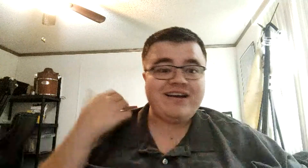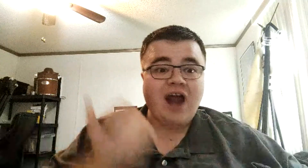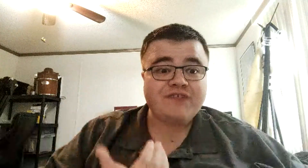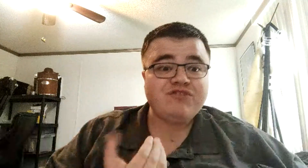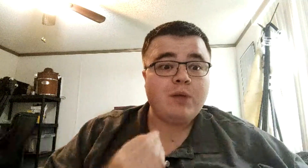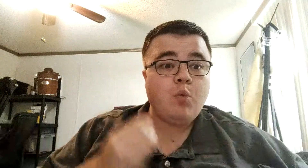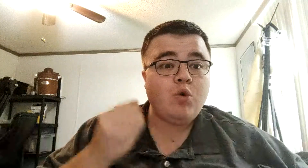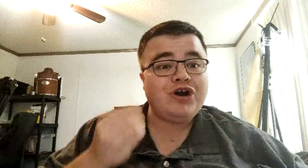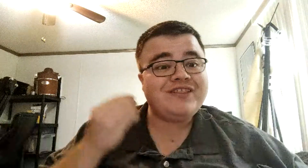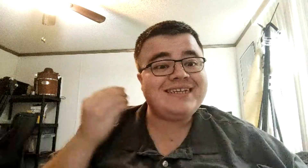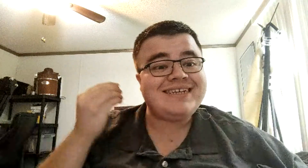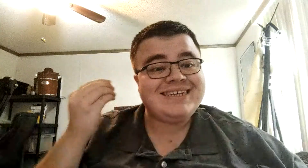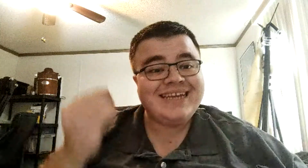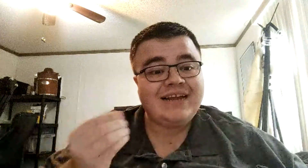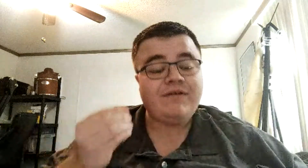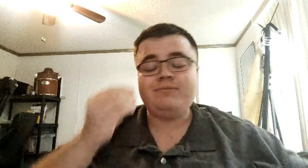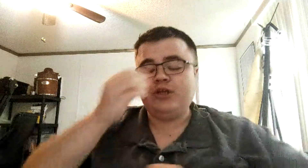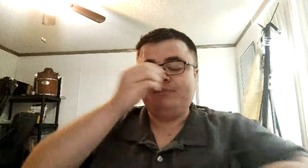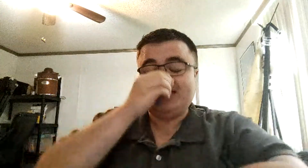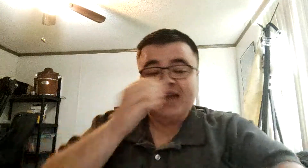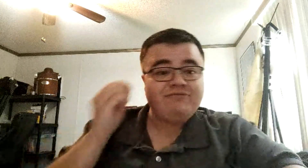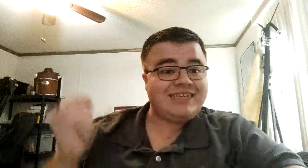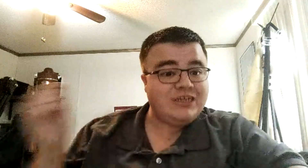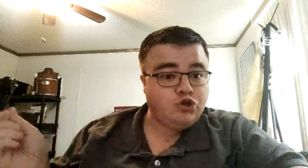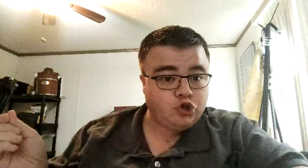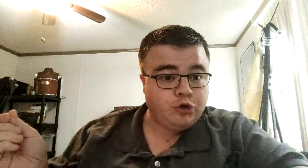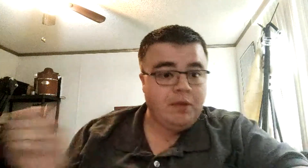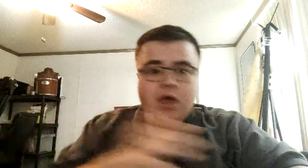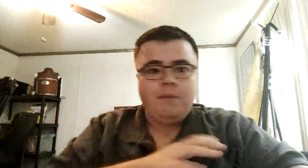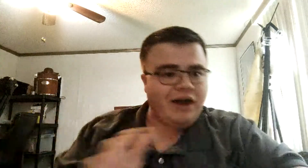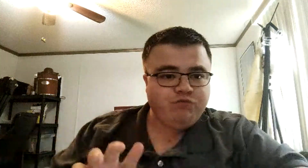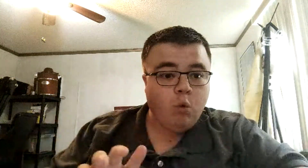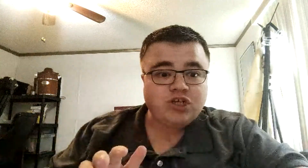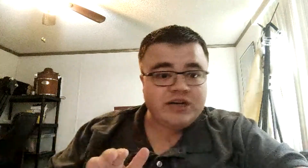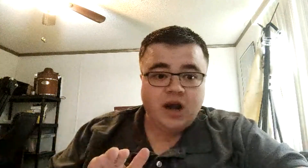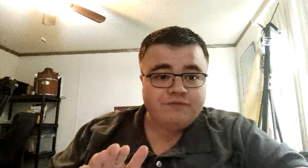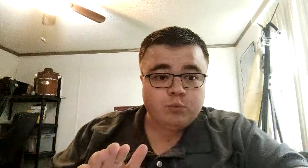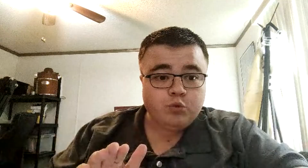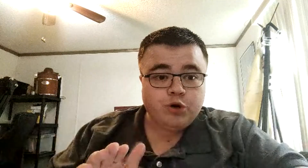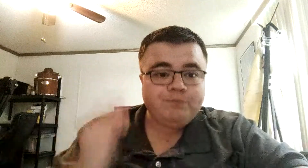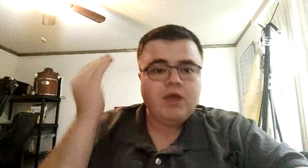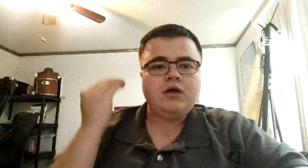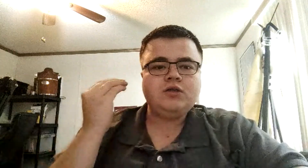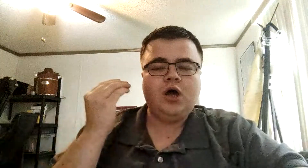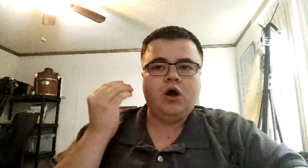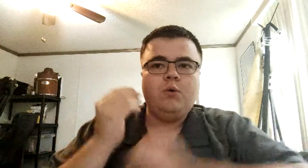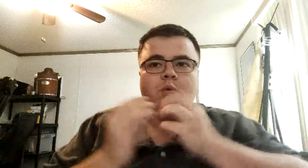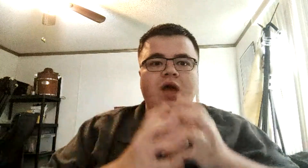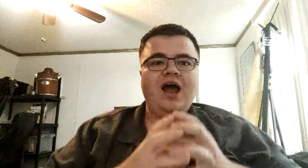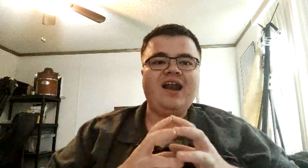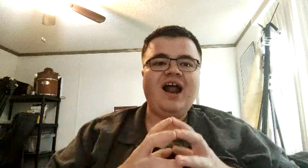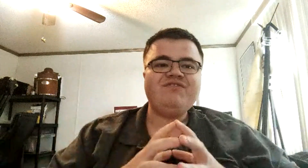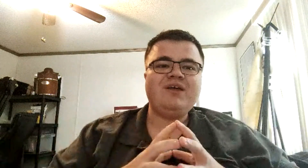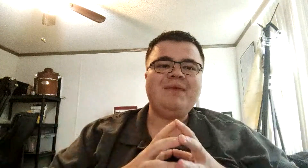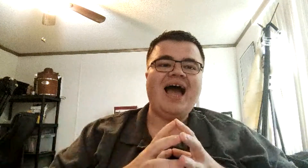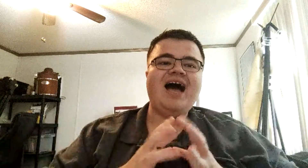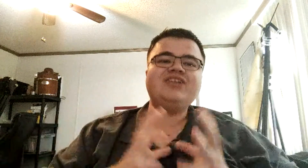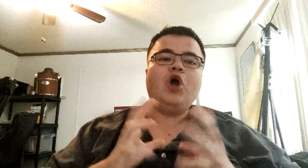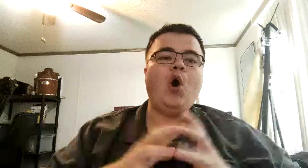none of them were the deaf teacher, but unfortunately, none of them were. So a lot of them had their